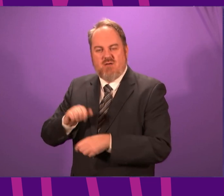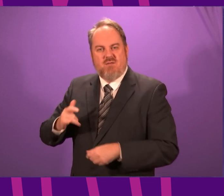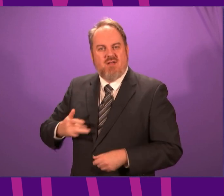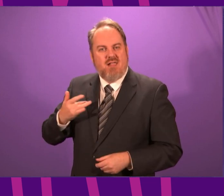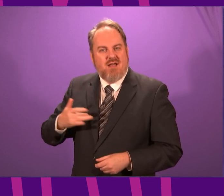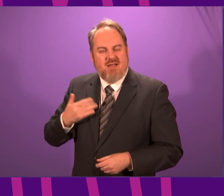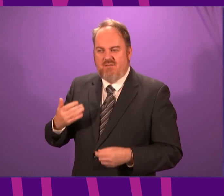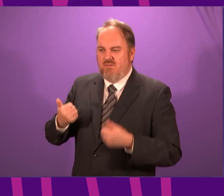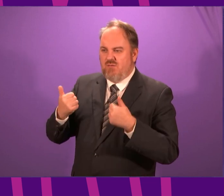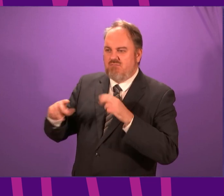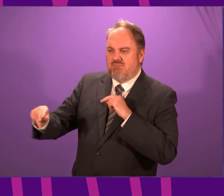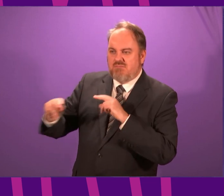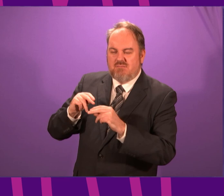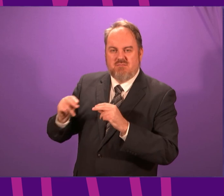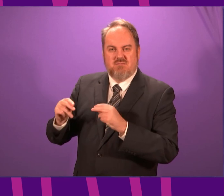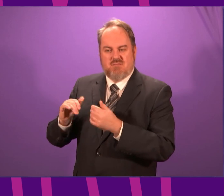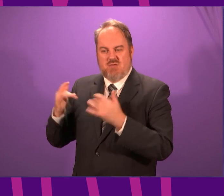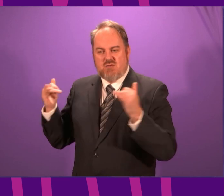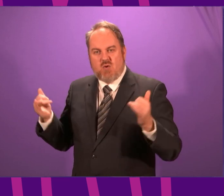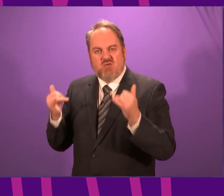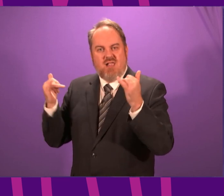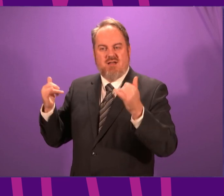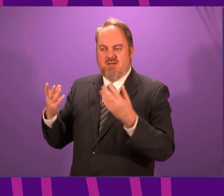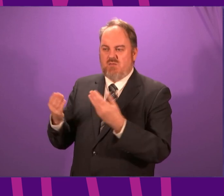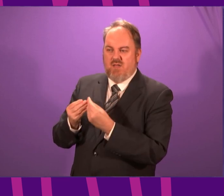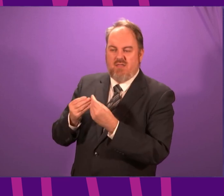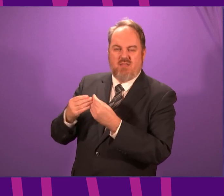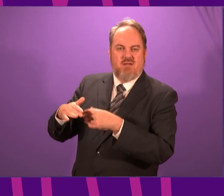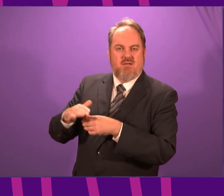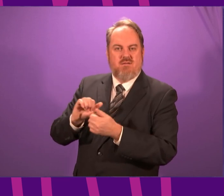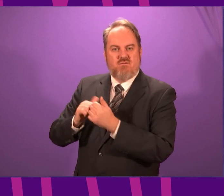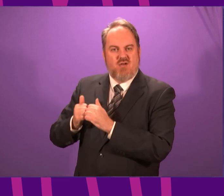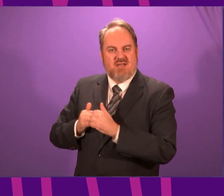social contact which she and many others will dearly miss.